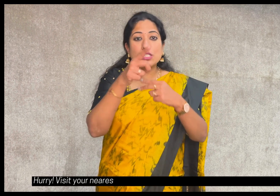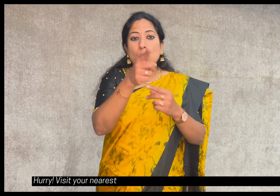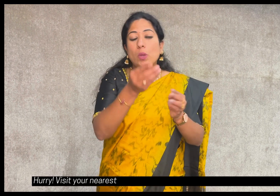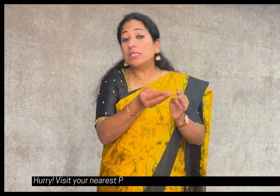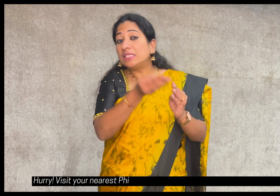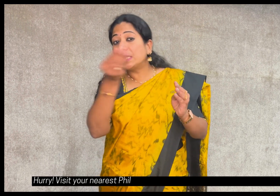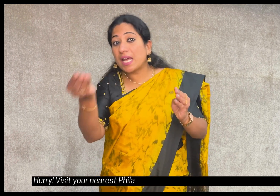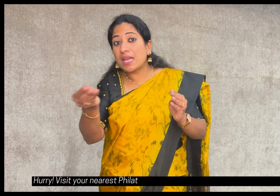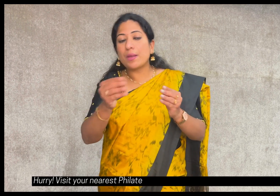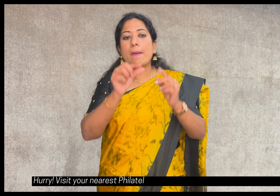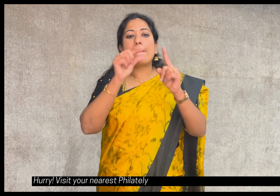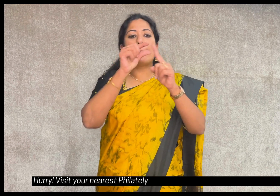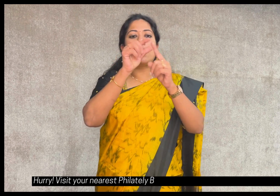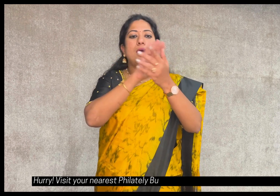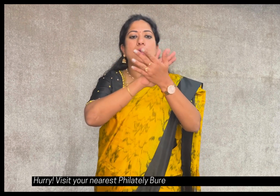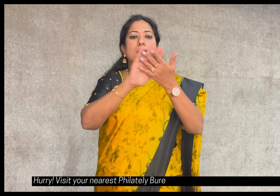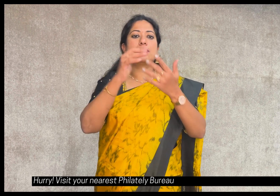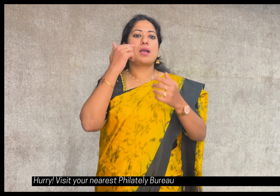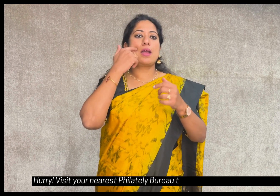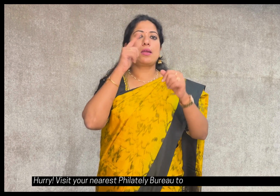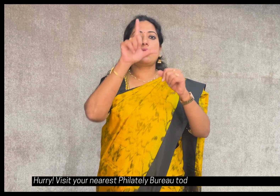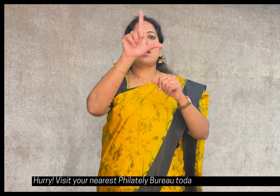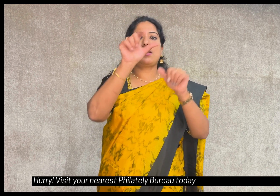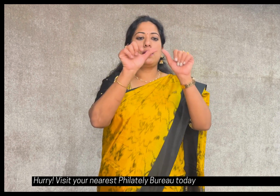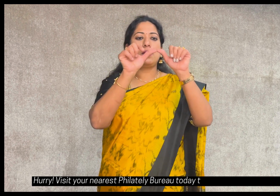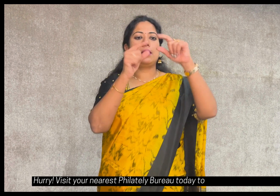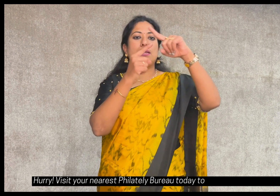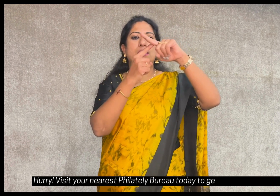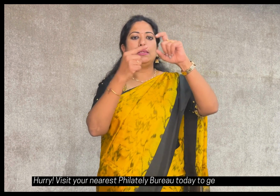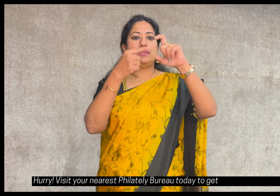your nearest Philately